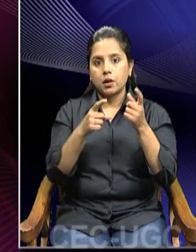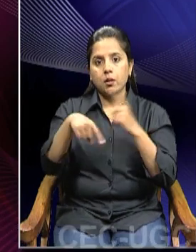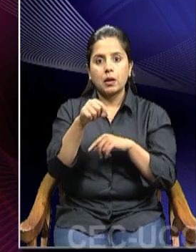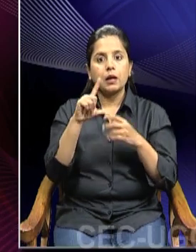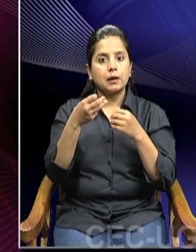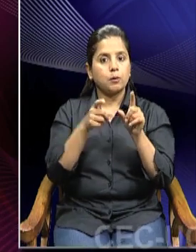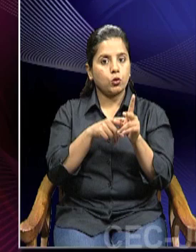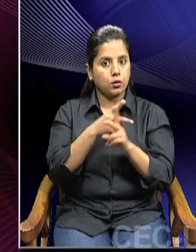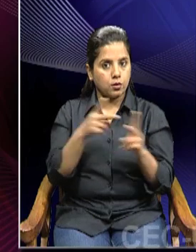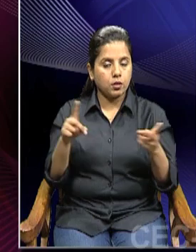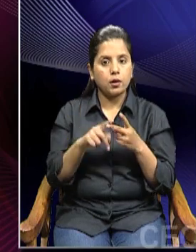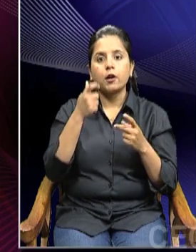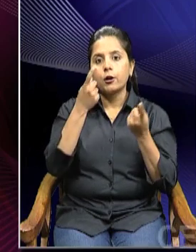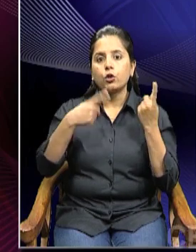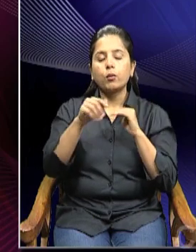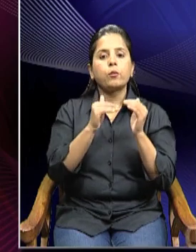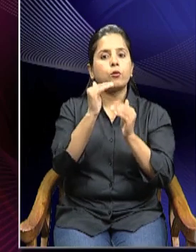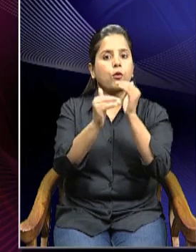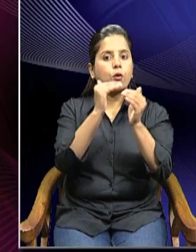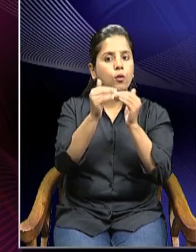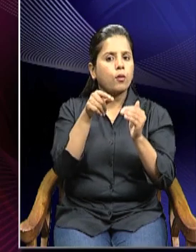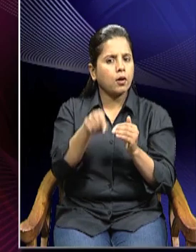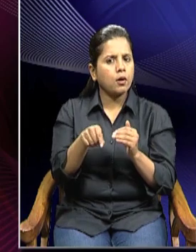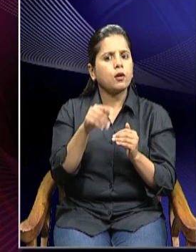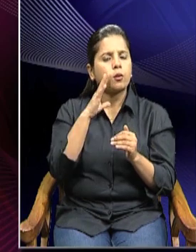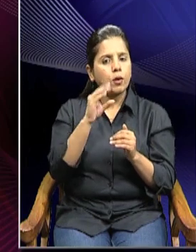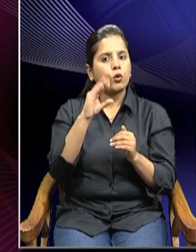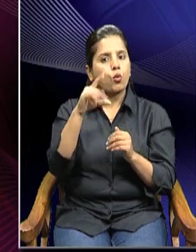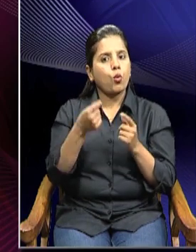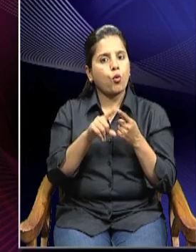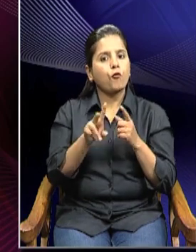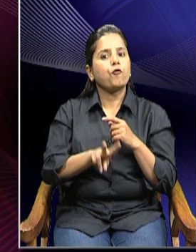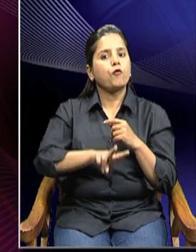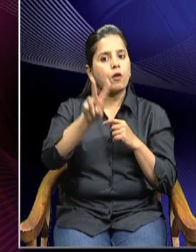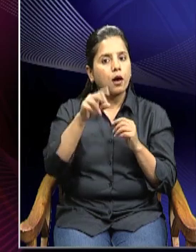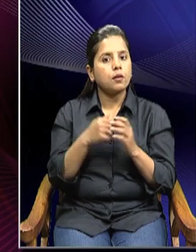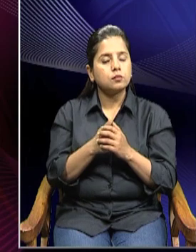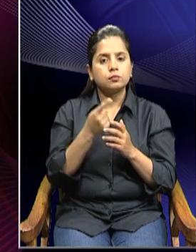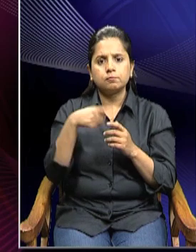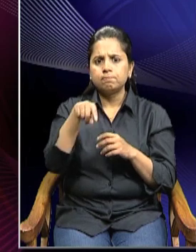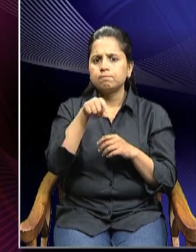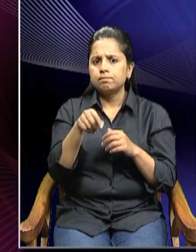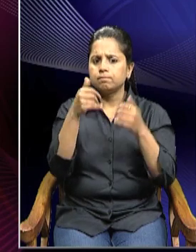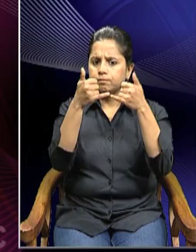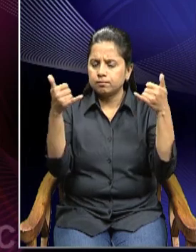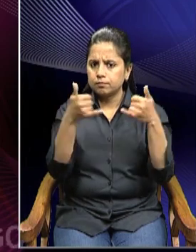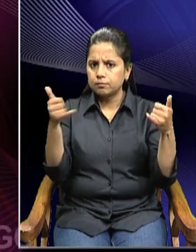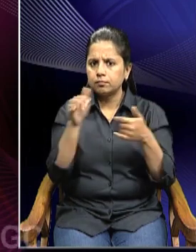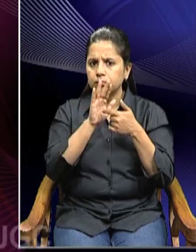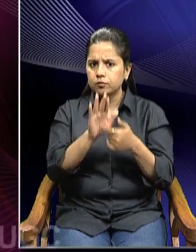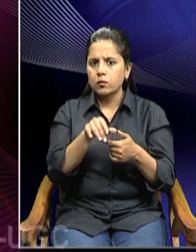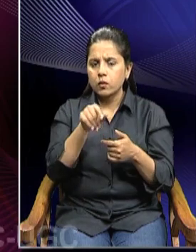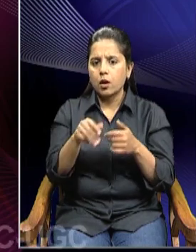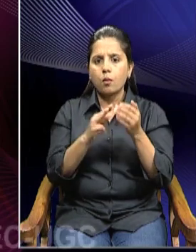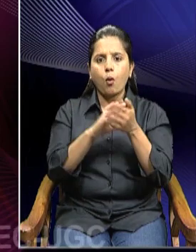liberty and human progress are the core values which underlie the modern